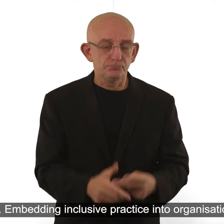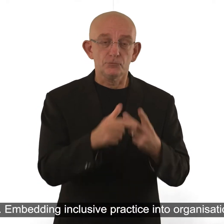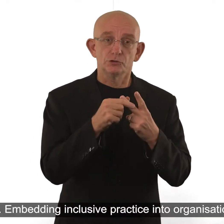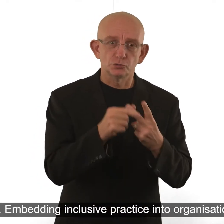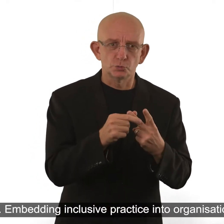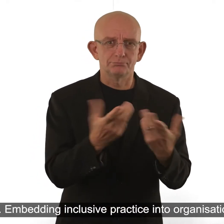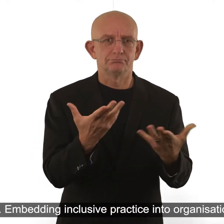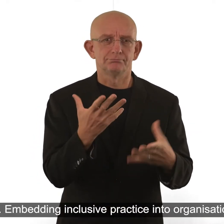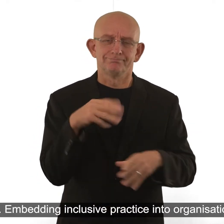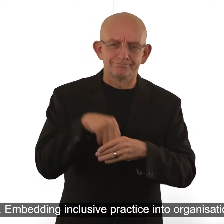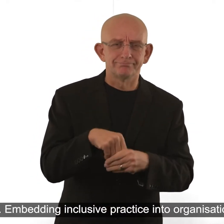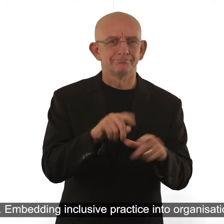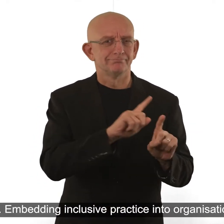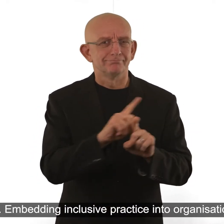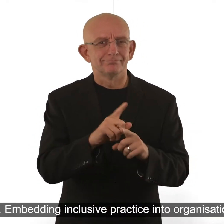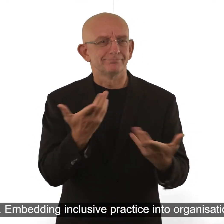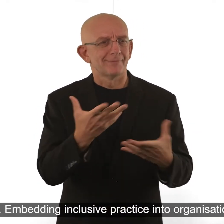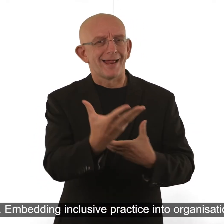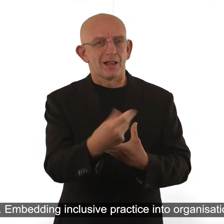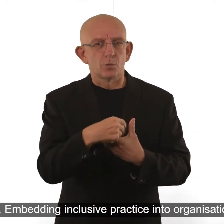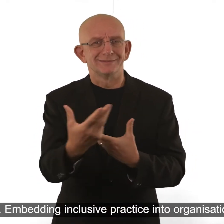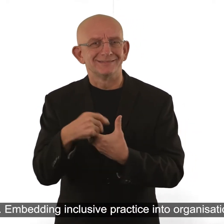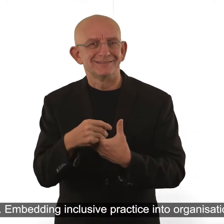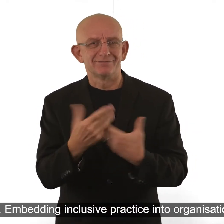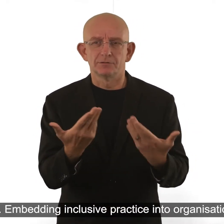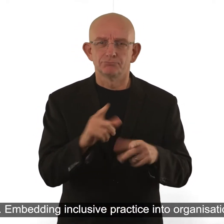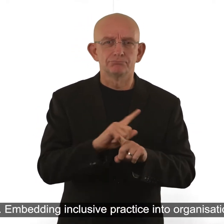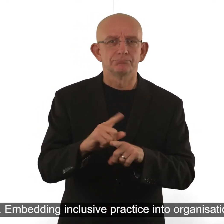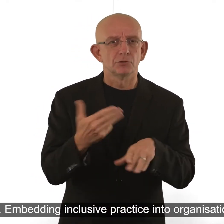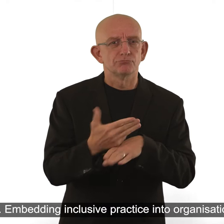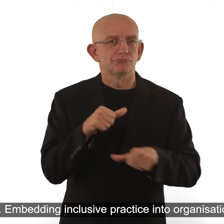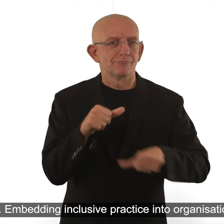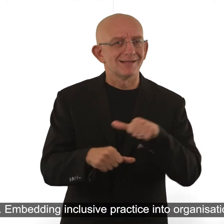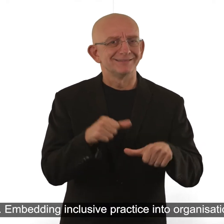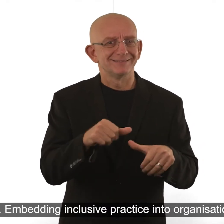And 2. Embedding inclusive practice into organisations.